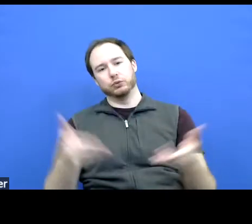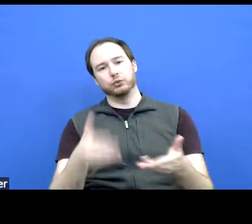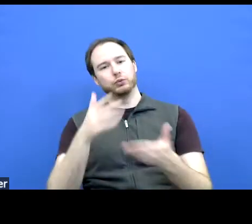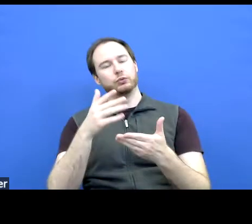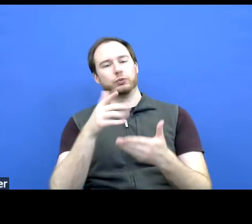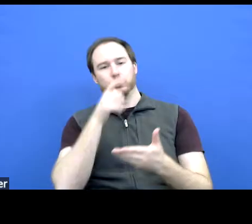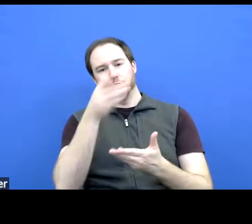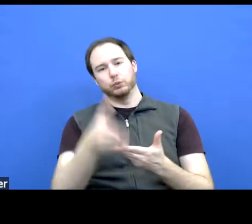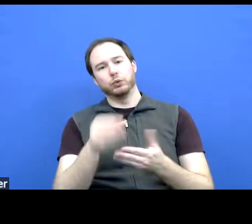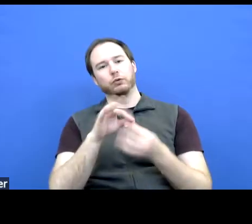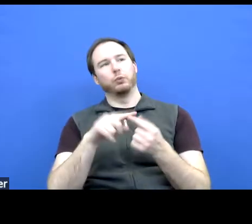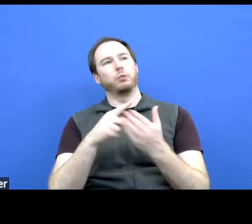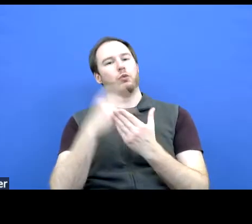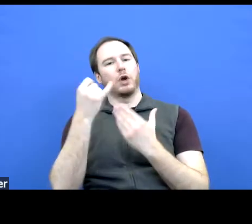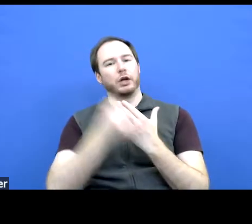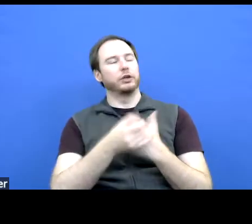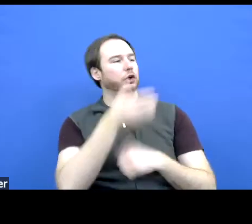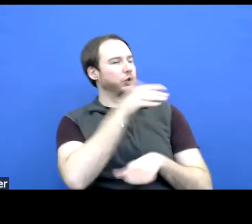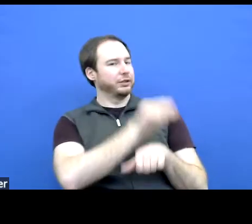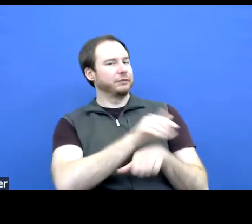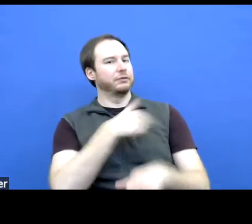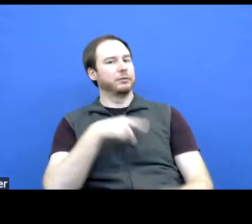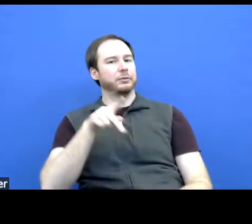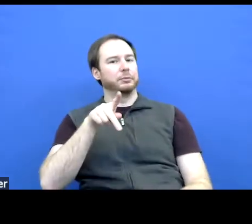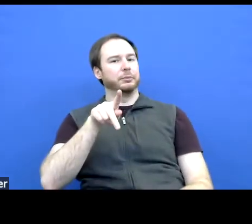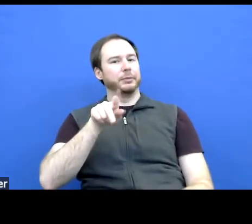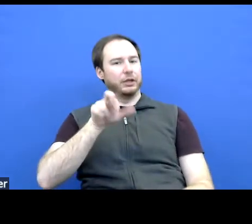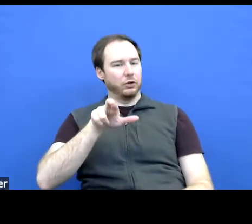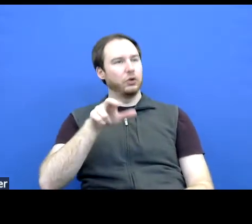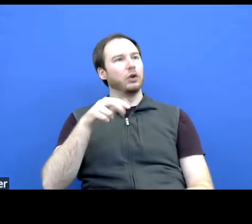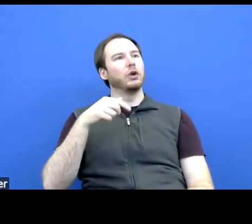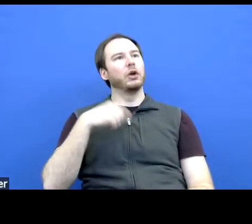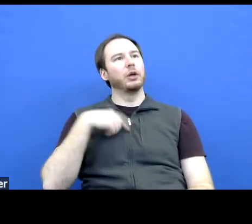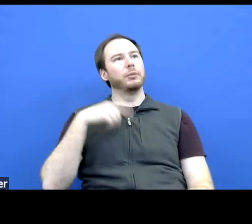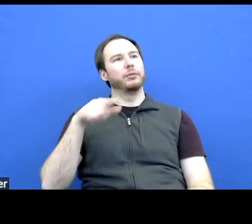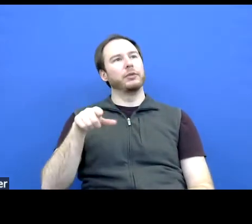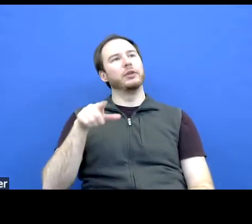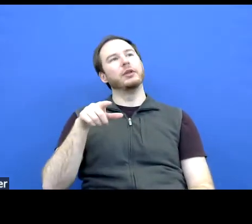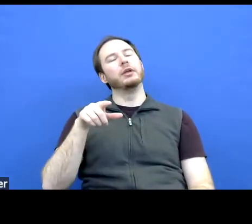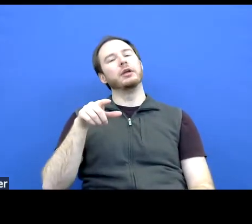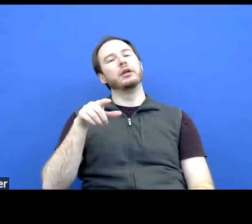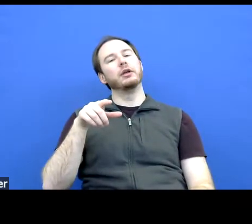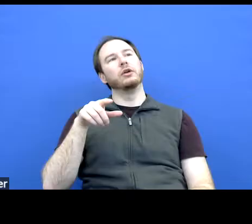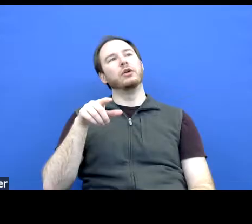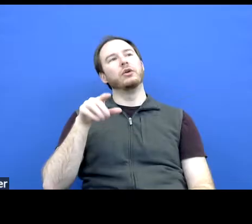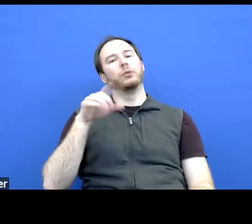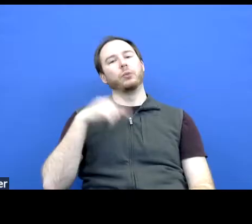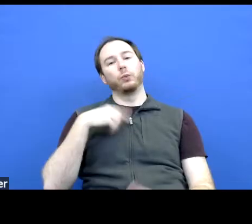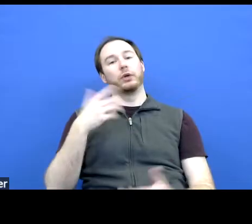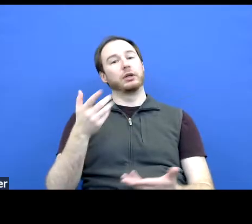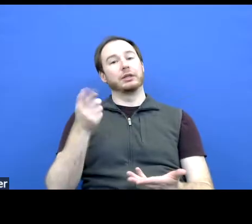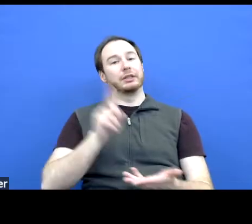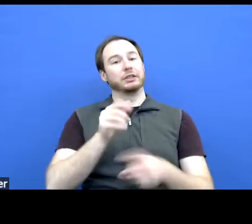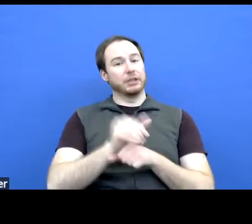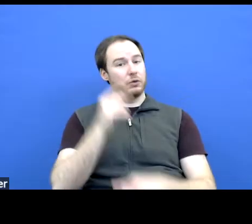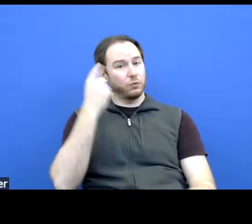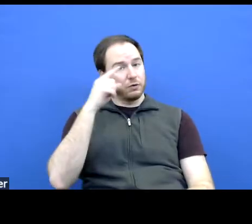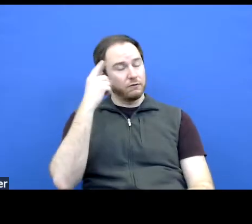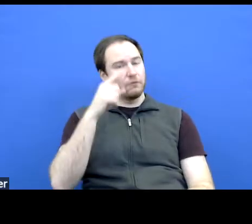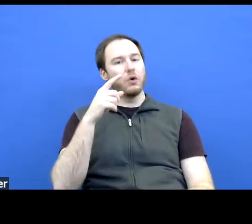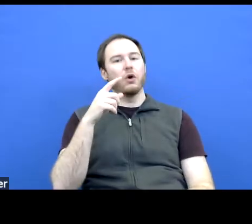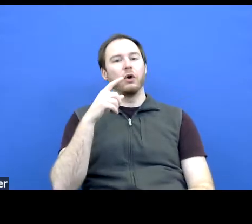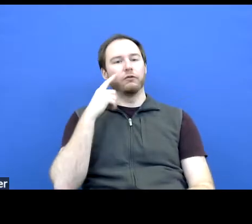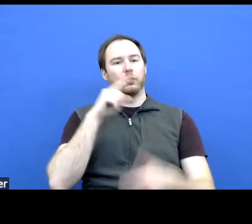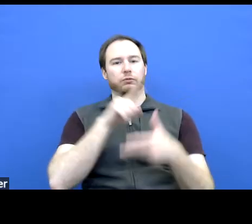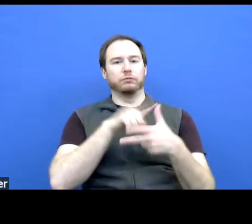project. Yes, good evening. My name is Peter Vars from BME Associates. We are appearing tonight on behalf of the